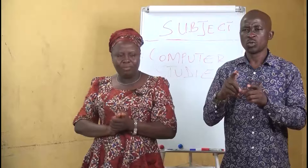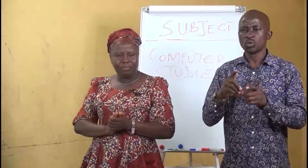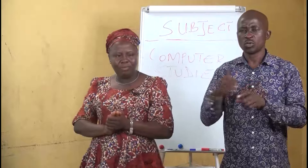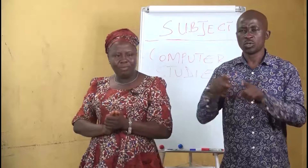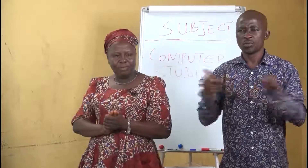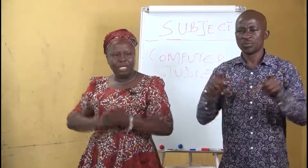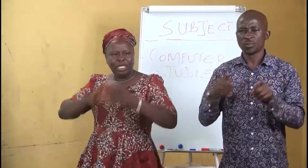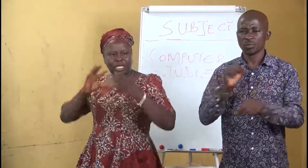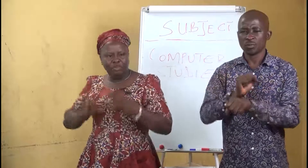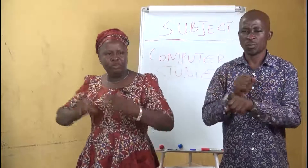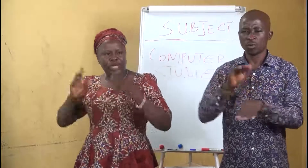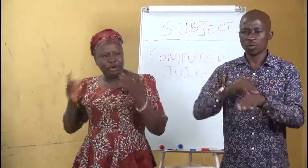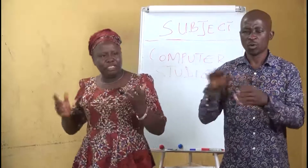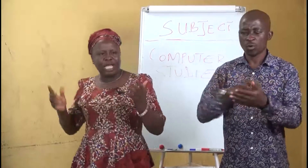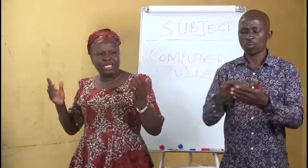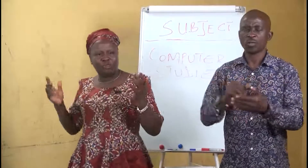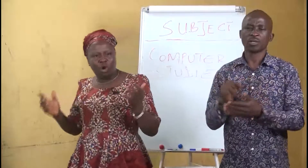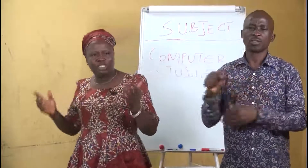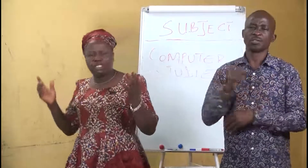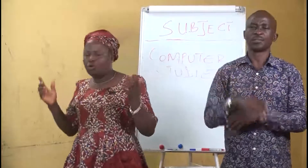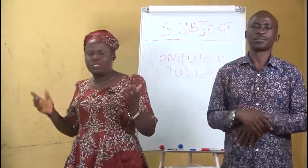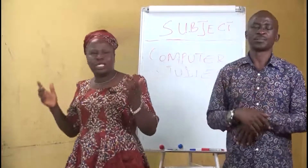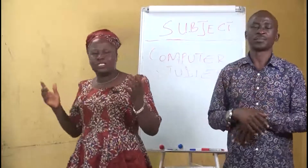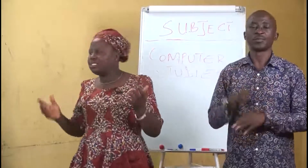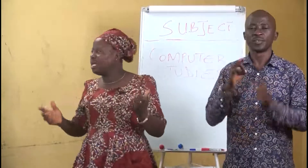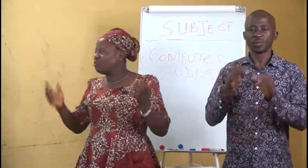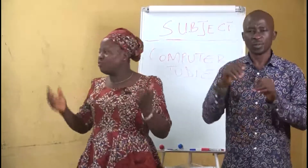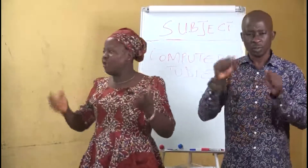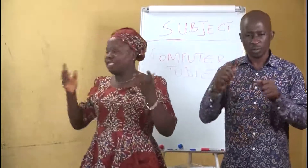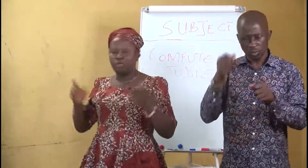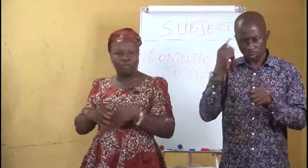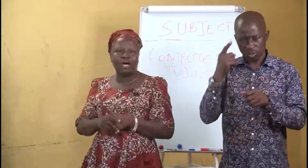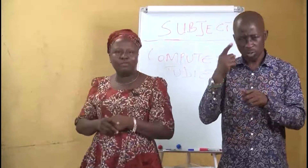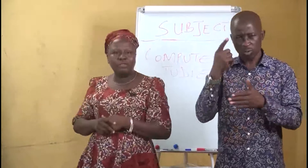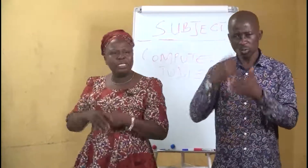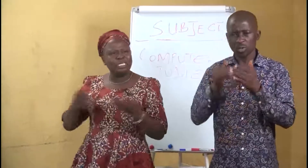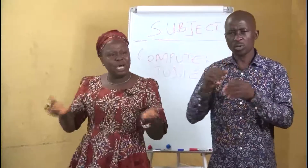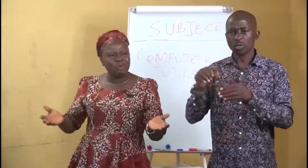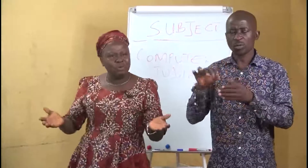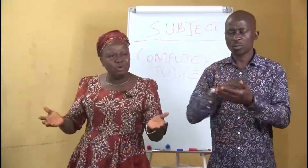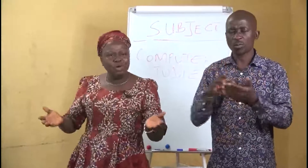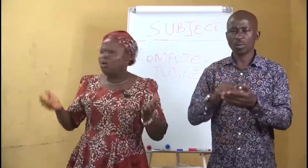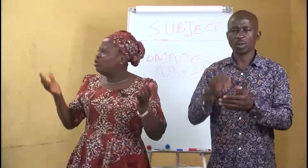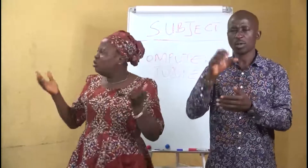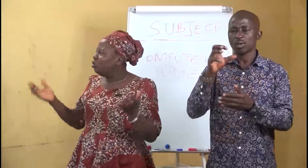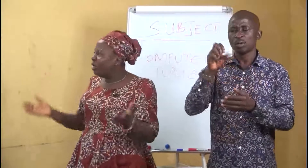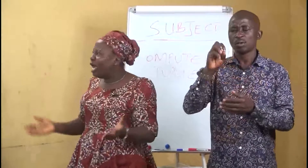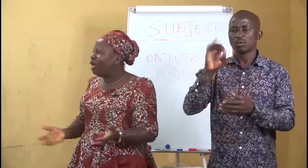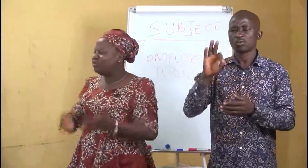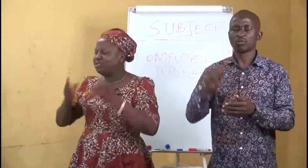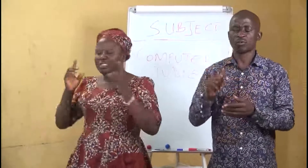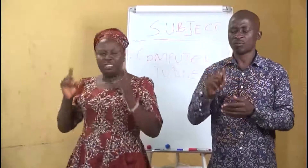system. If you can understand what computer system software is all about, now